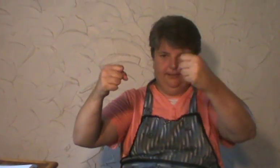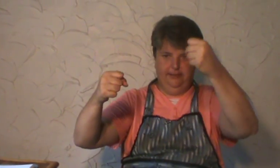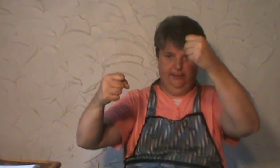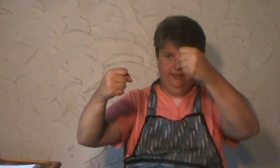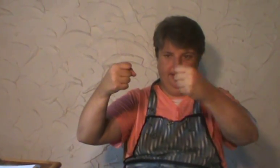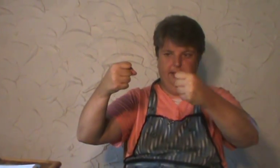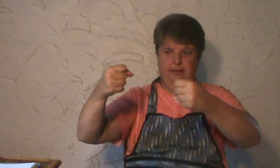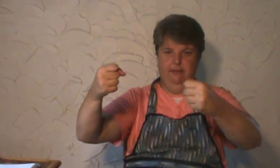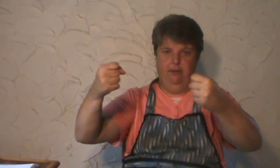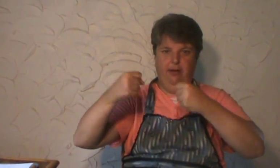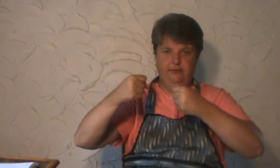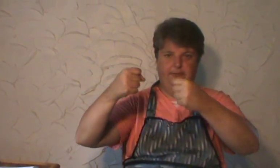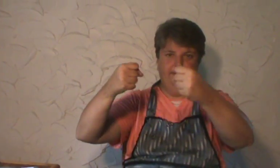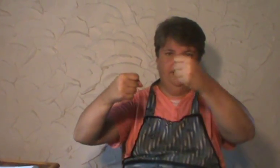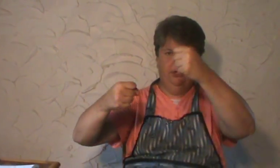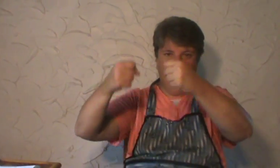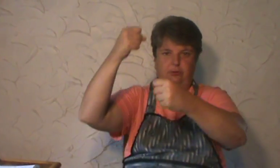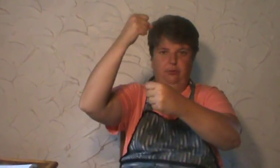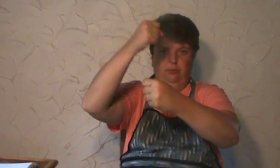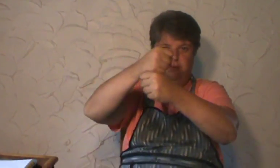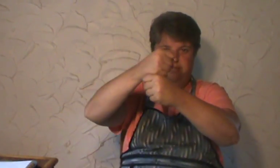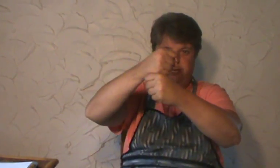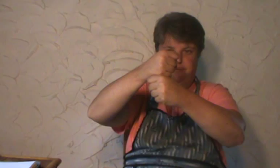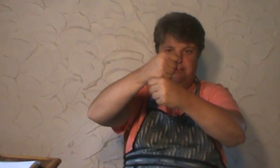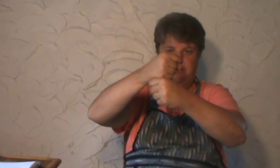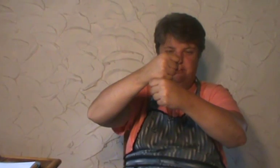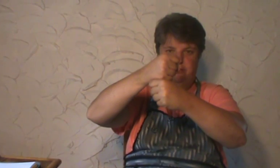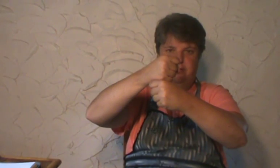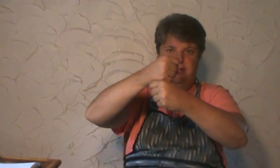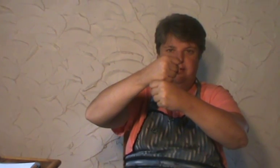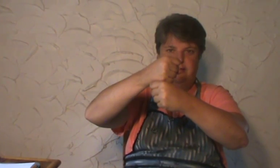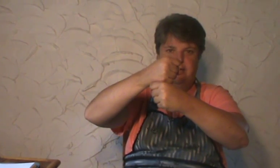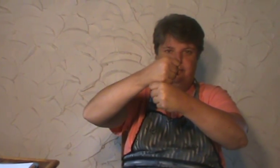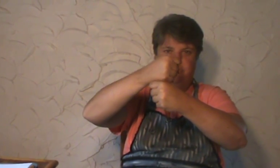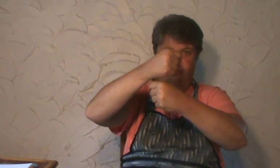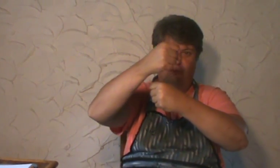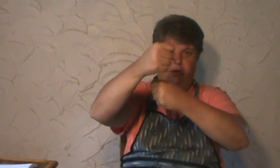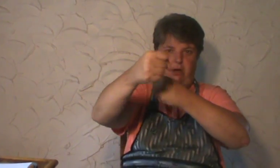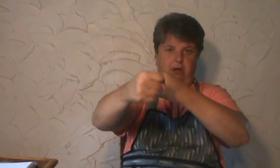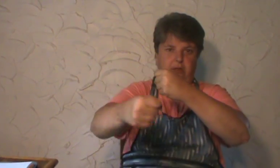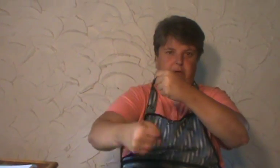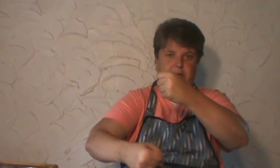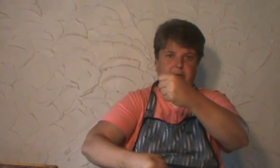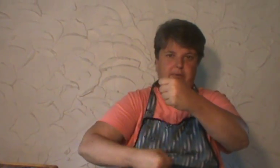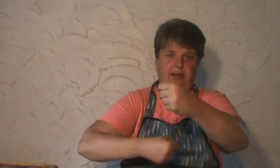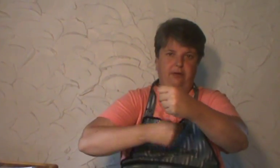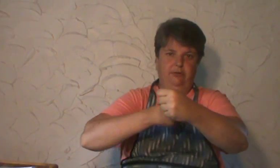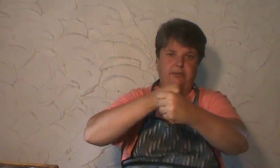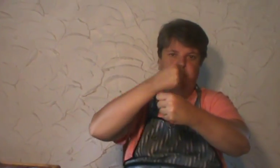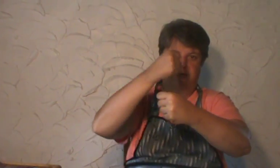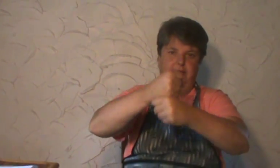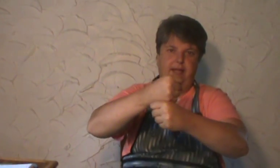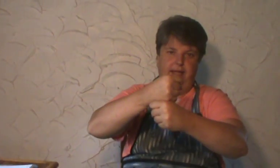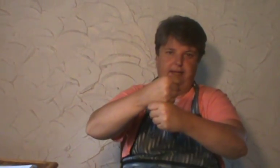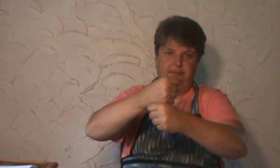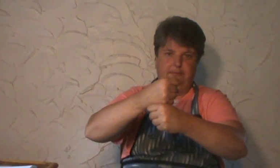point, palms facing you, one on top of the other. The top one goes all the way around and comes